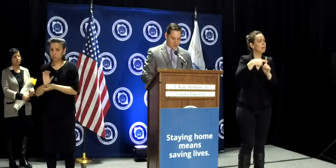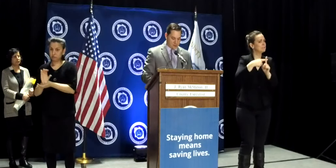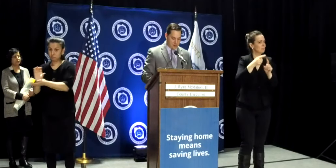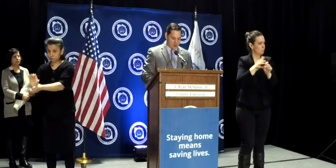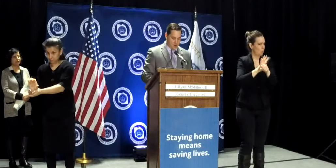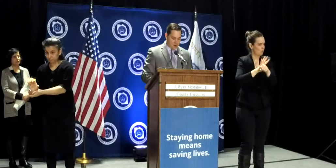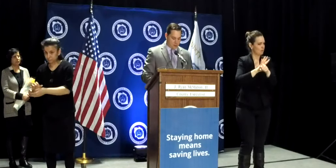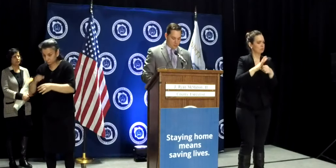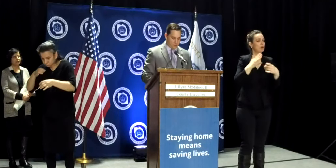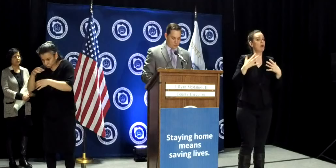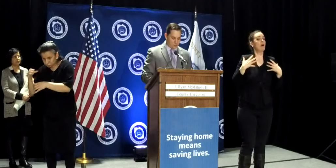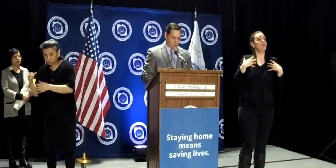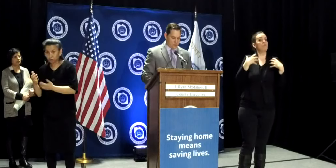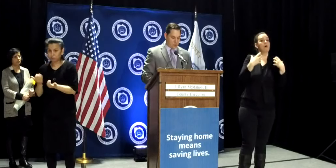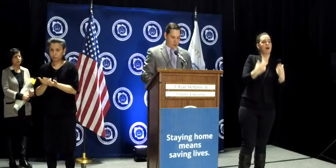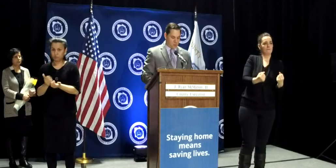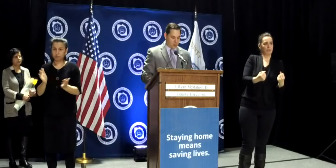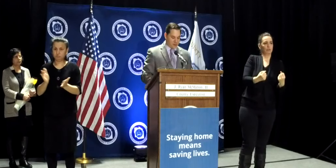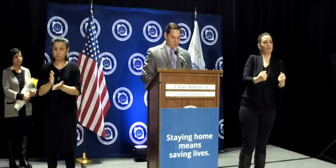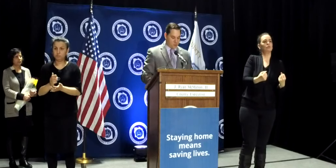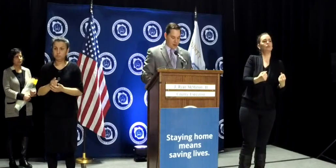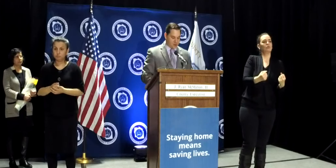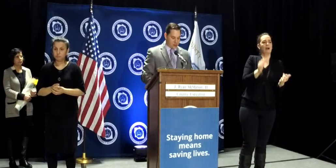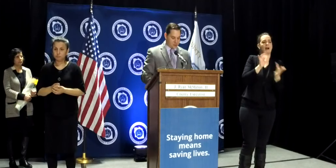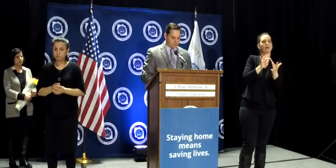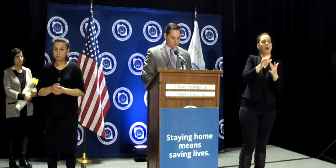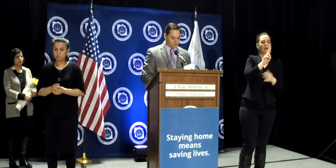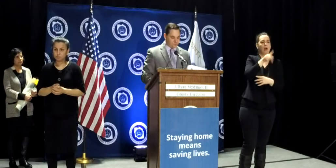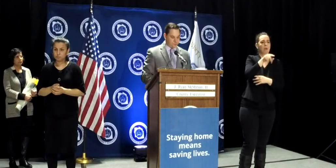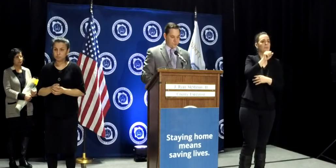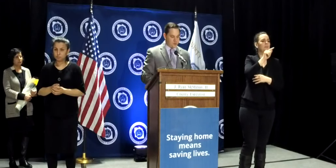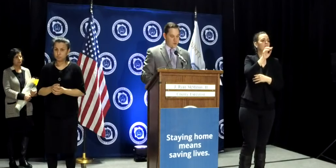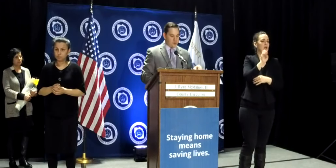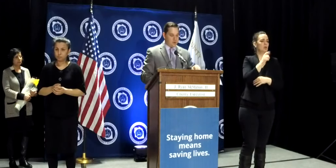Red Cross to join our plasma project.